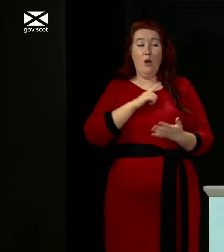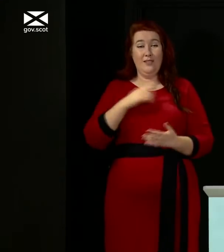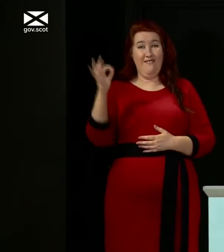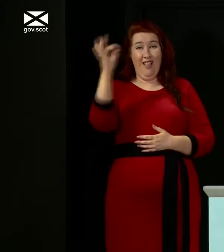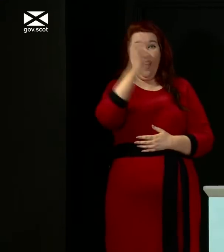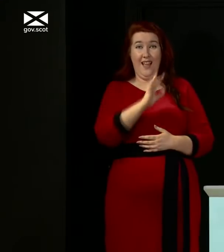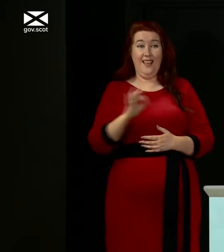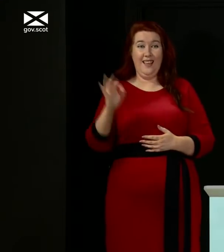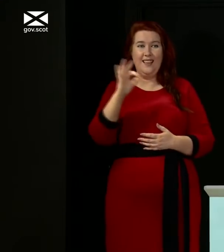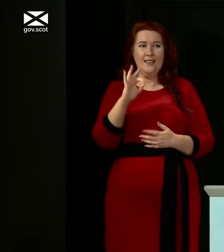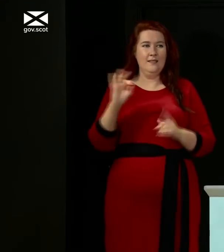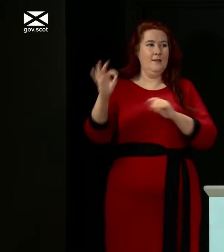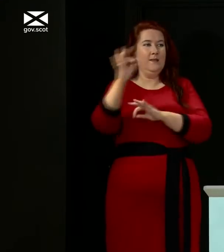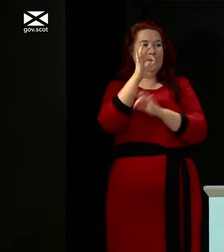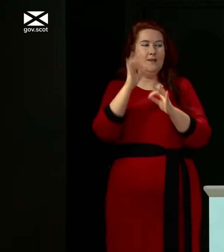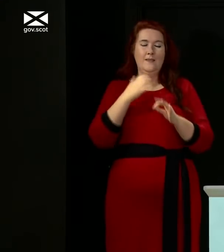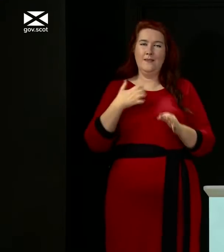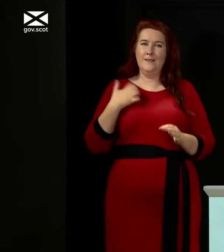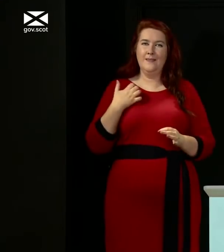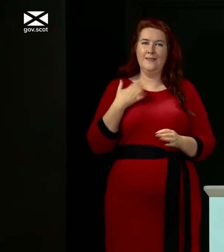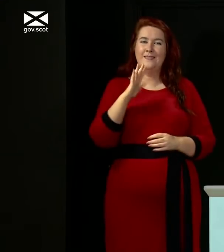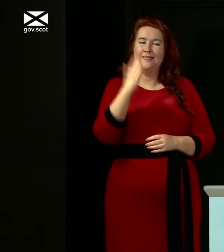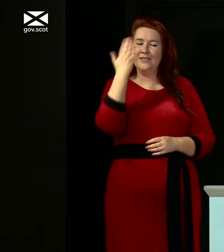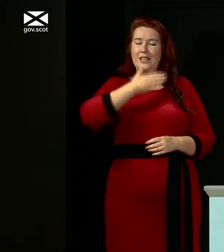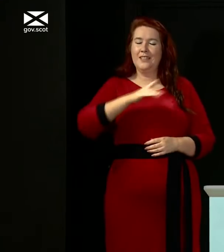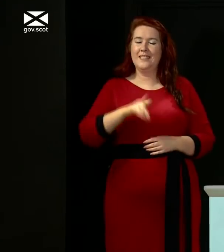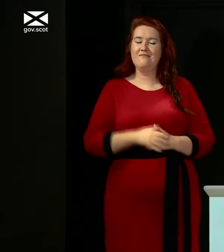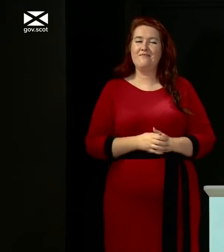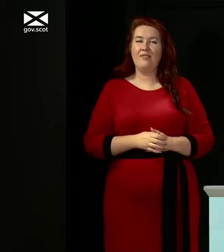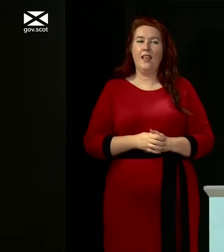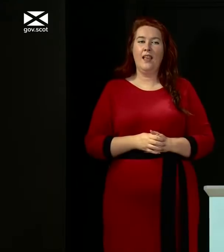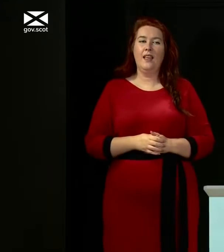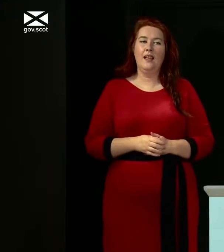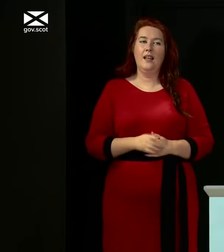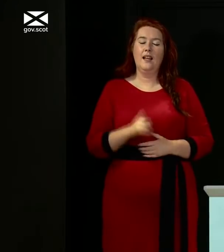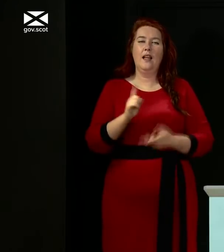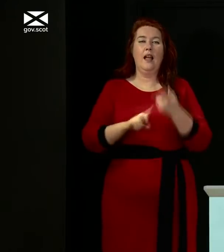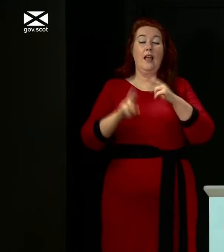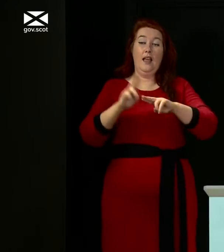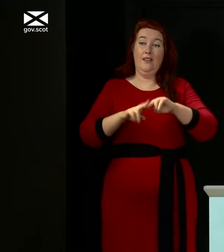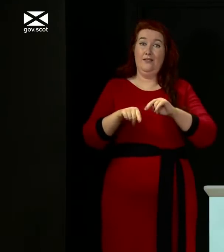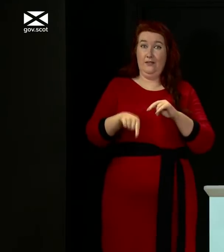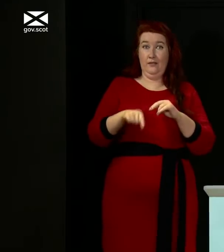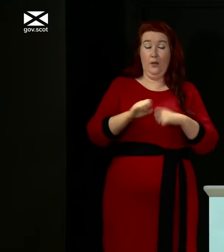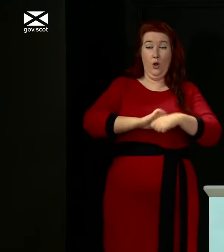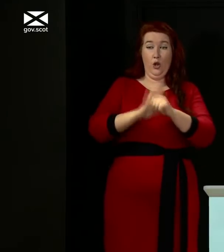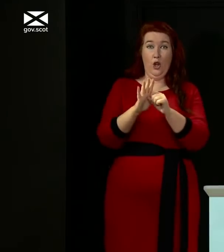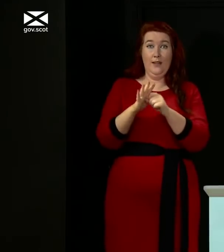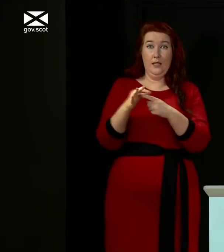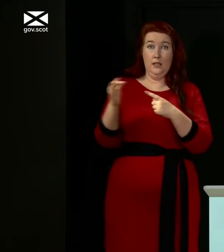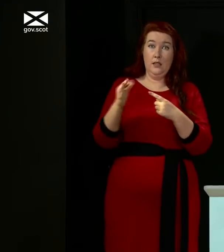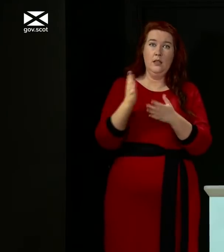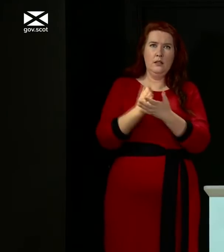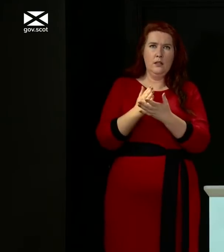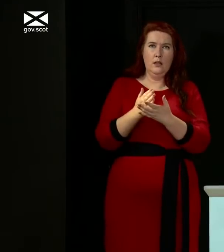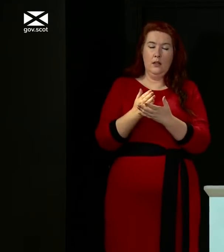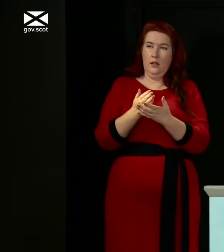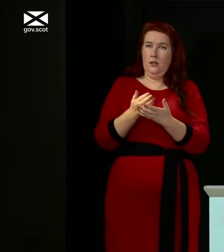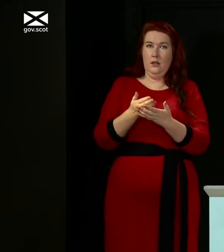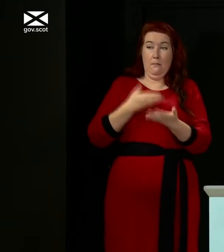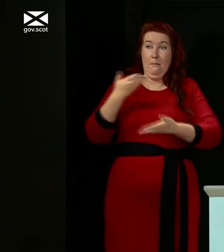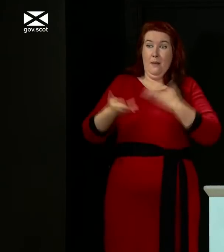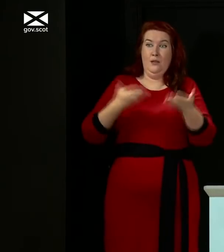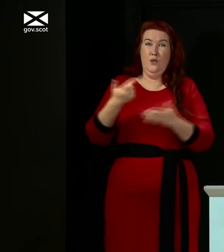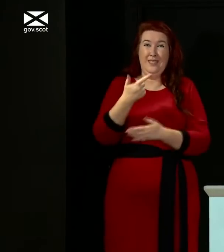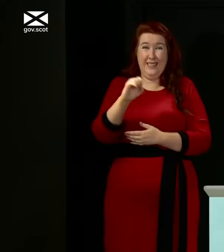a fly buzzing around me. If it is transmitting 70% faster, then we're going to see situations like